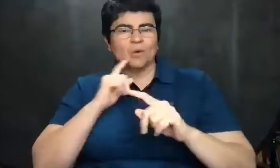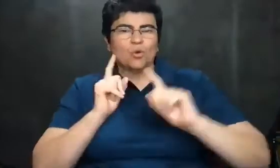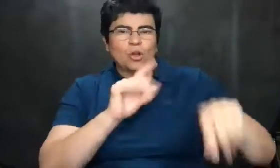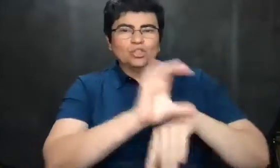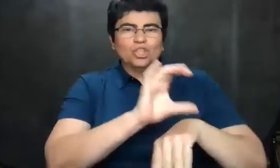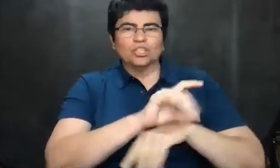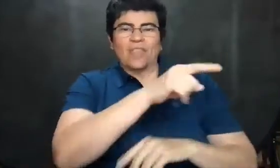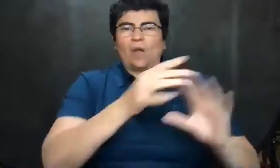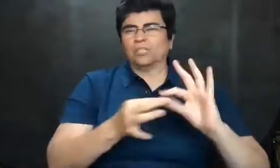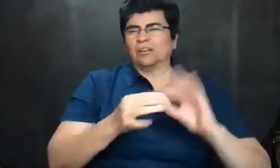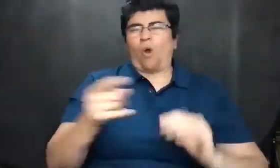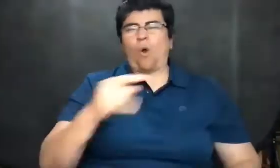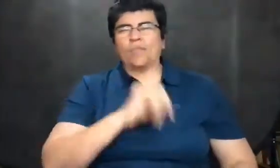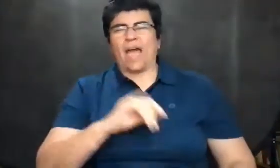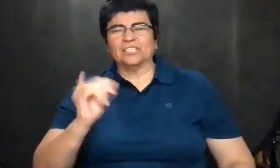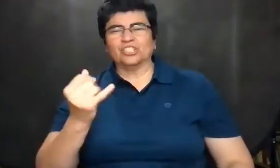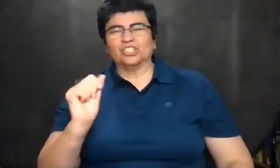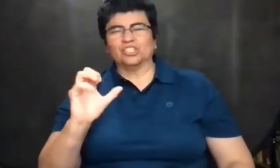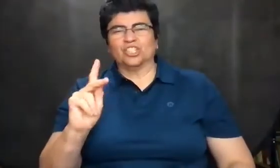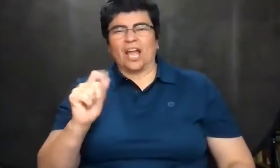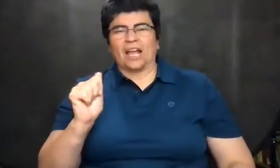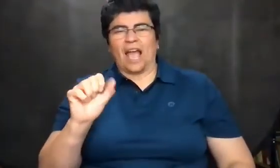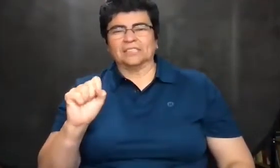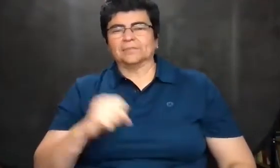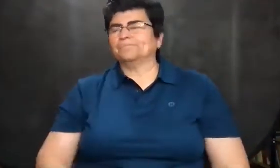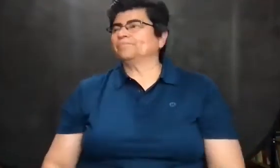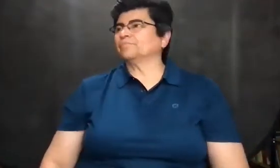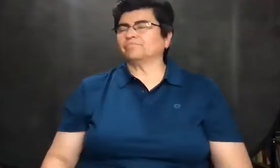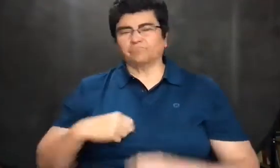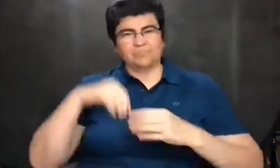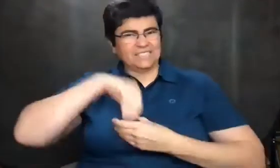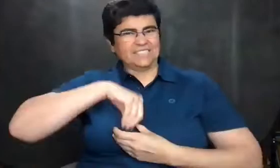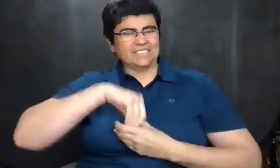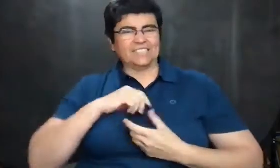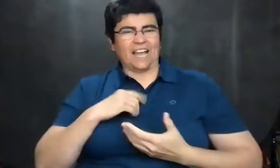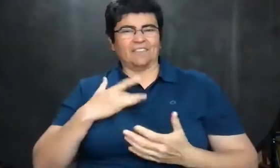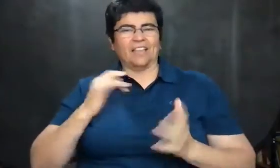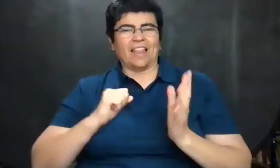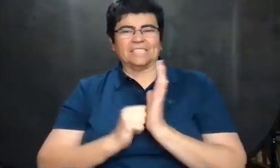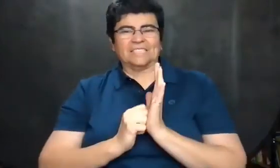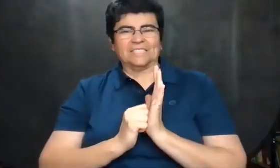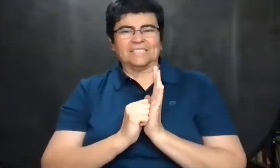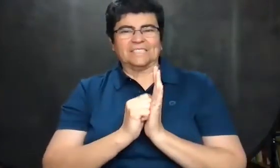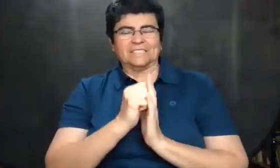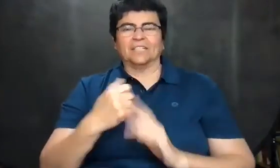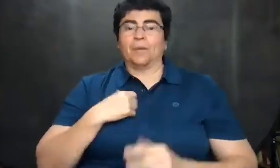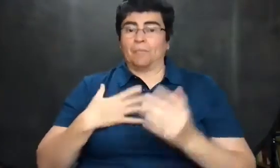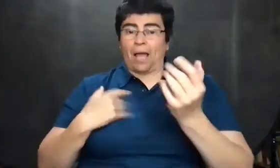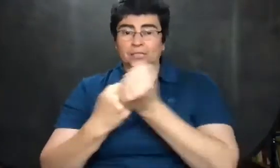that jackass. And so it was eating me inside, you know, and my sponsor said, if you don't do something, Lilllie,